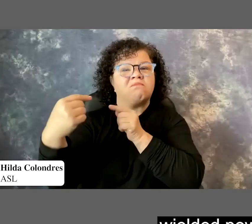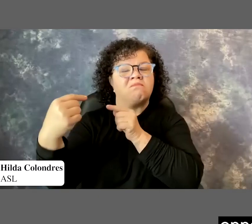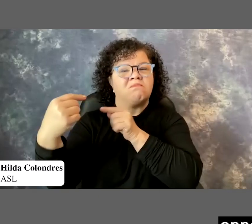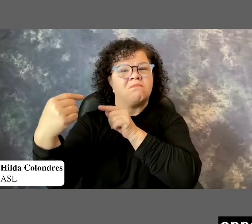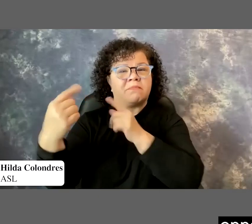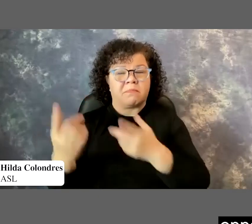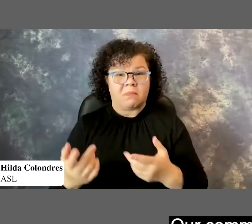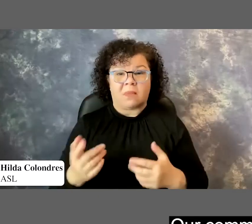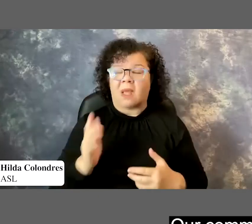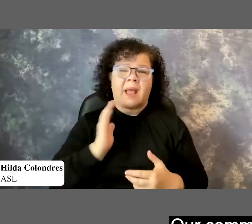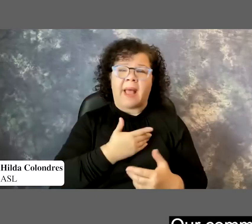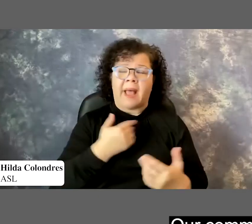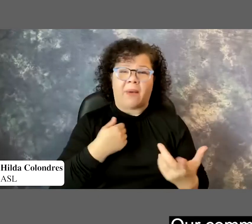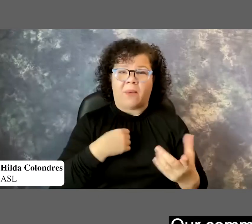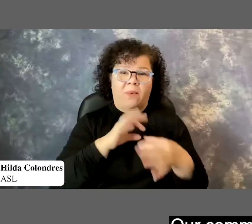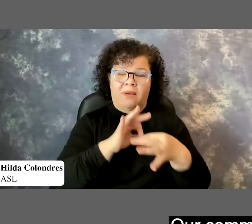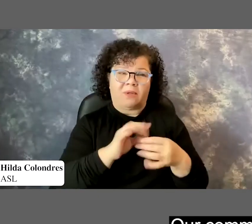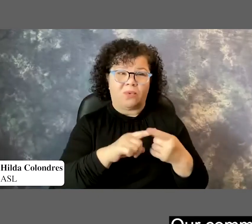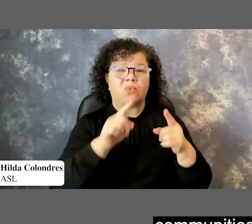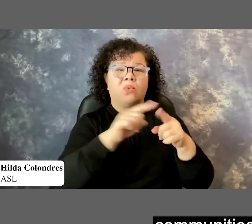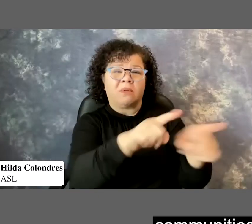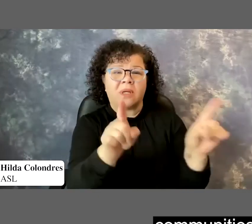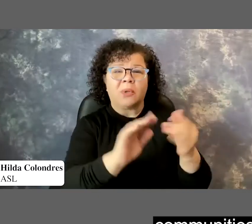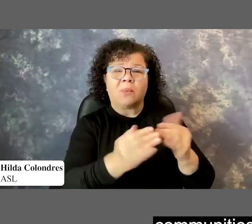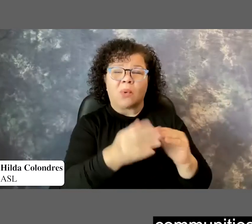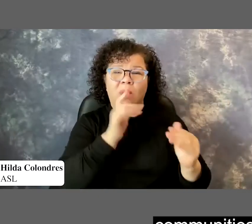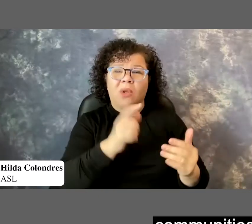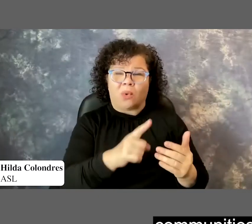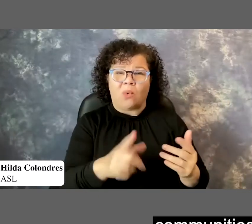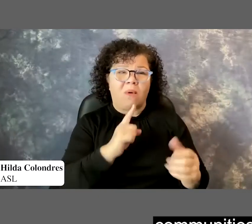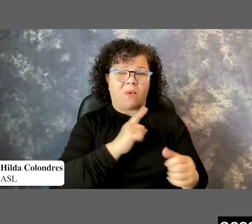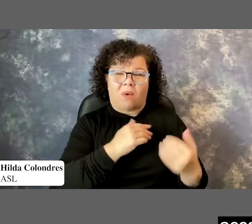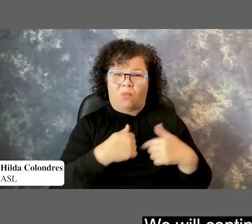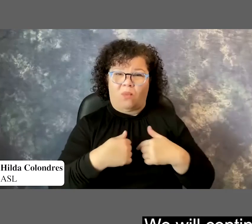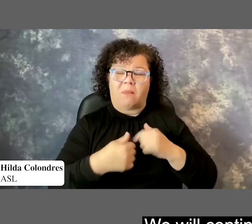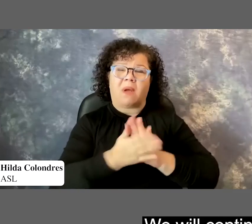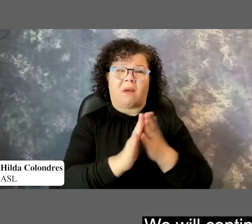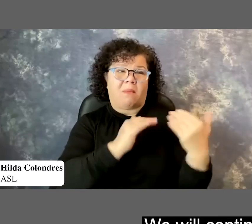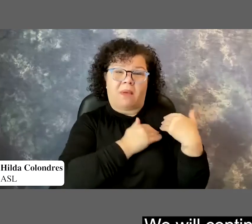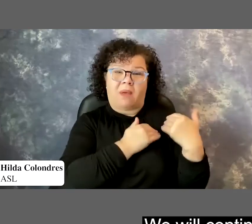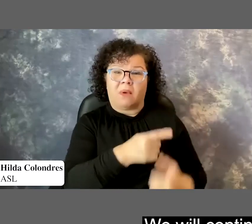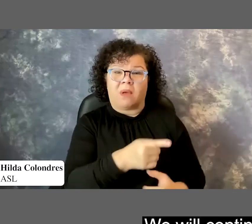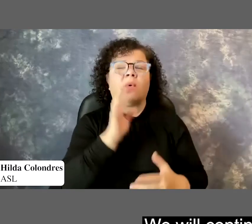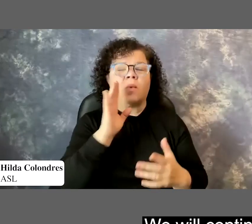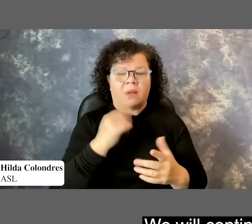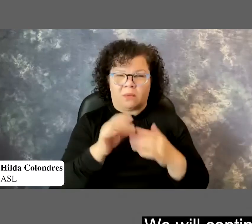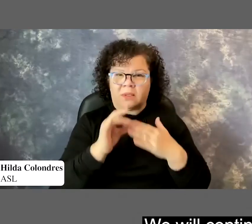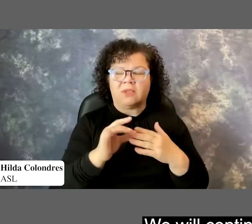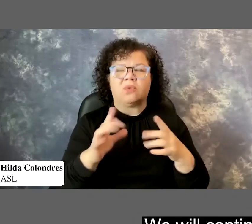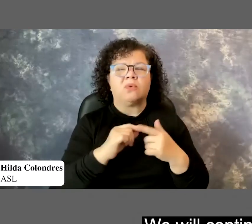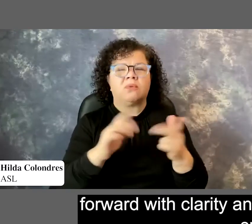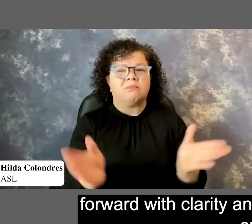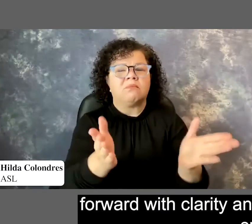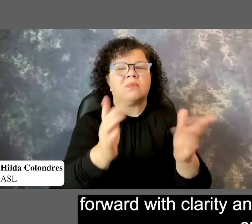to the communities to whom we are accountable. We will continue to be propelled forward with clarity and